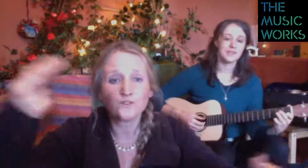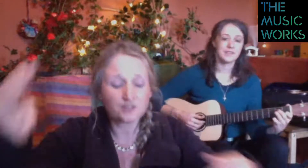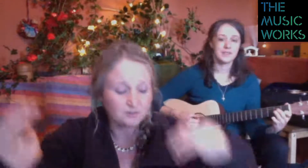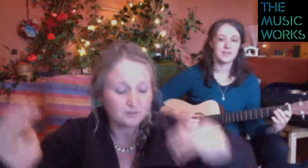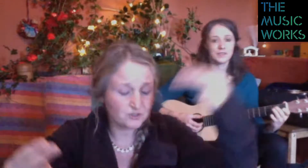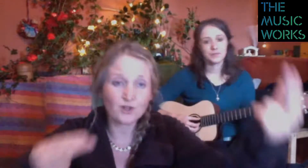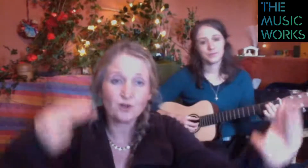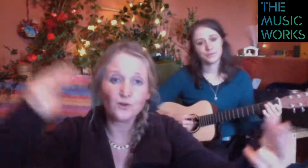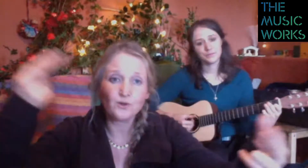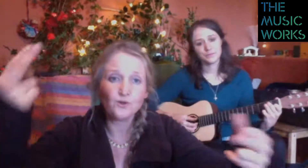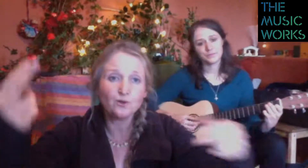autumn